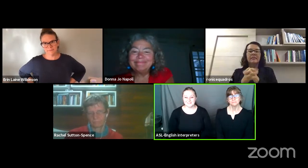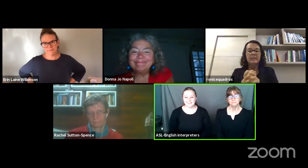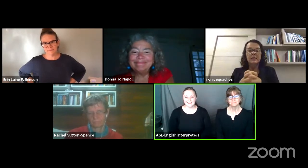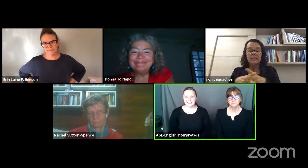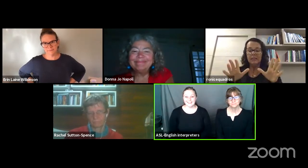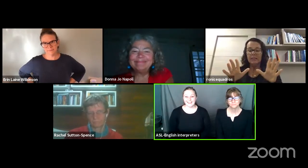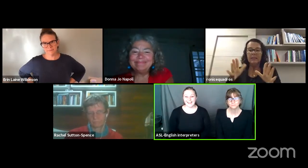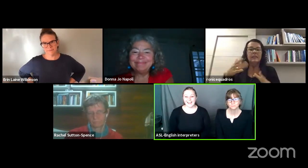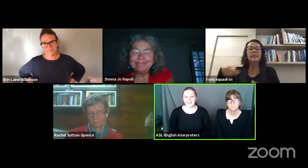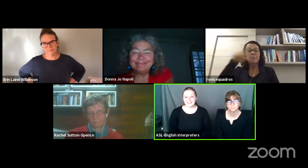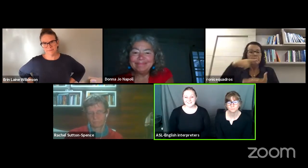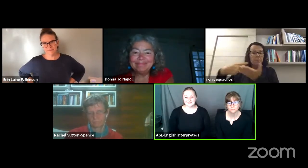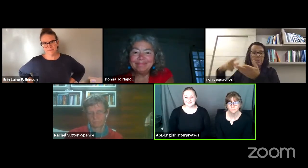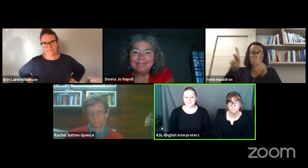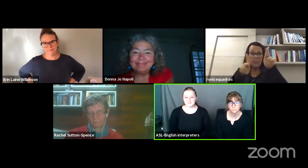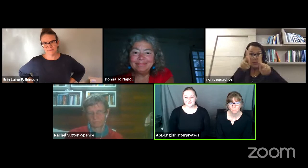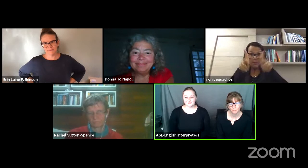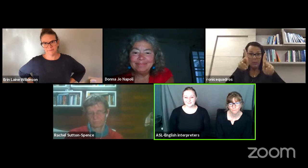hopefully.